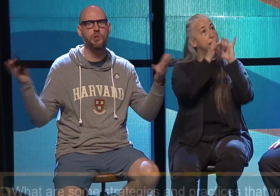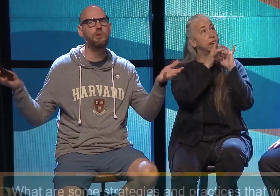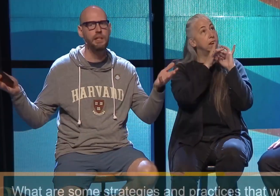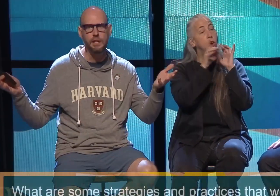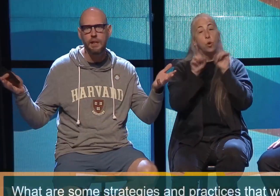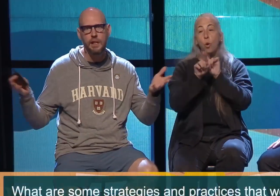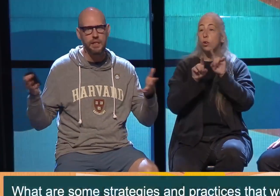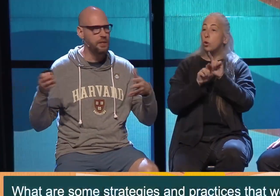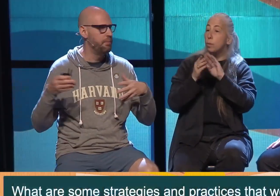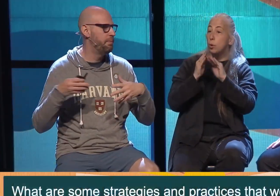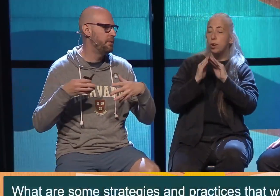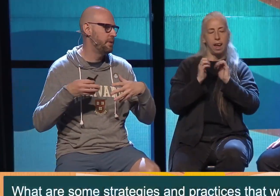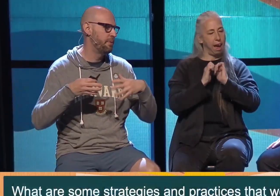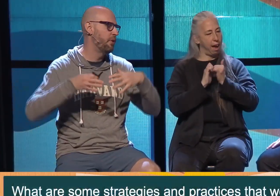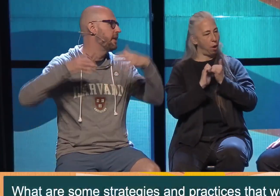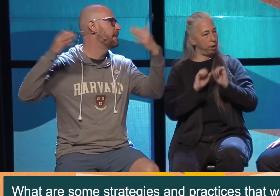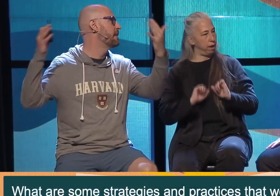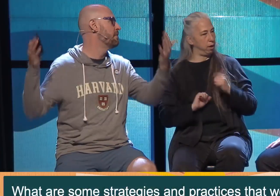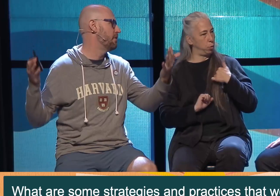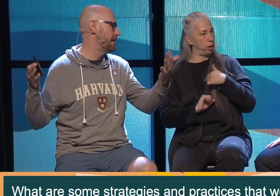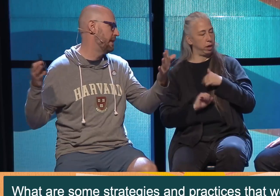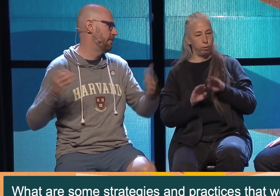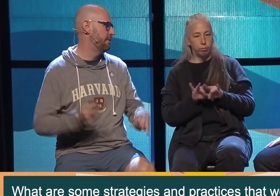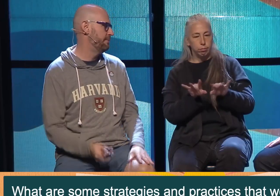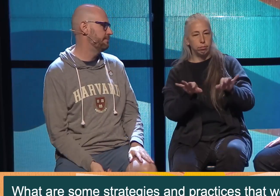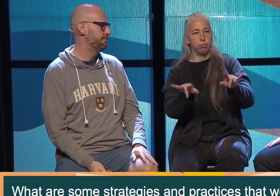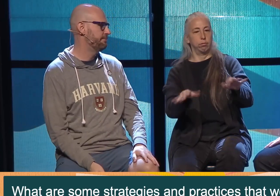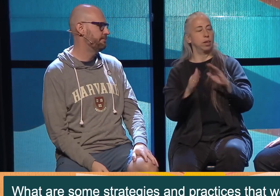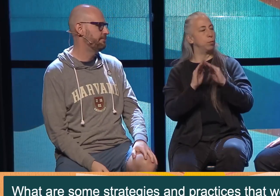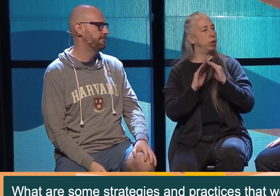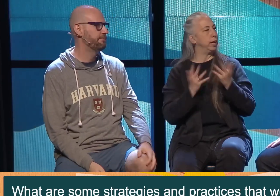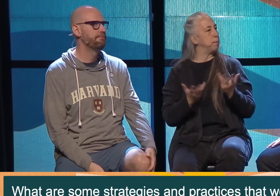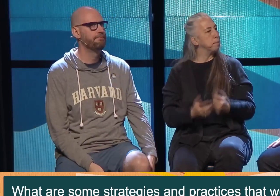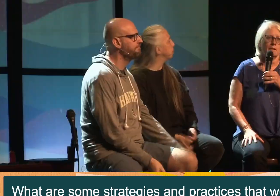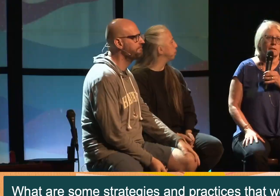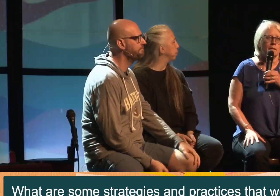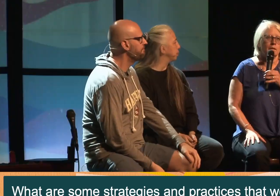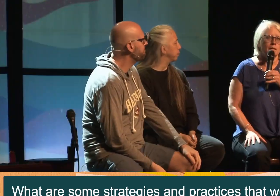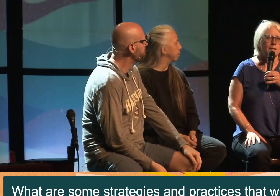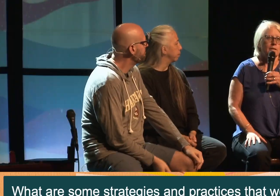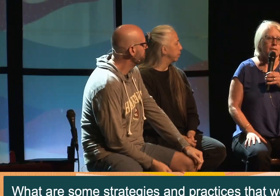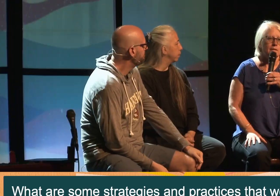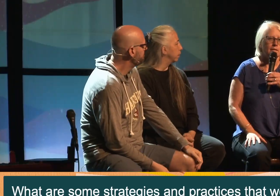as a community to promote it at the community level? Yeah.